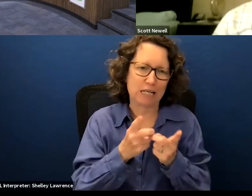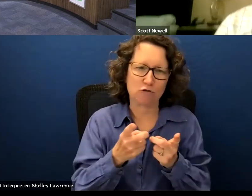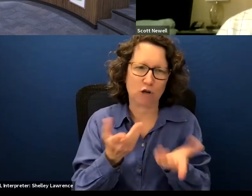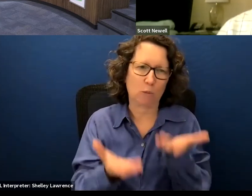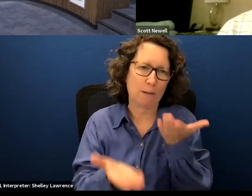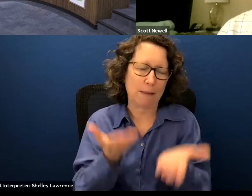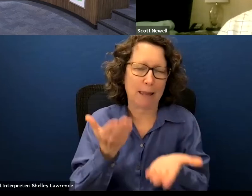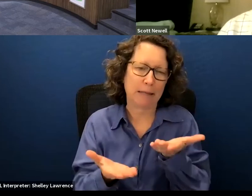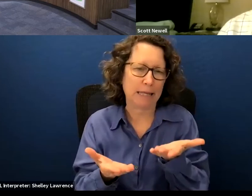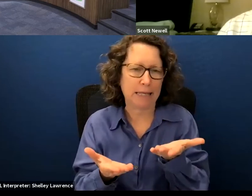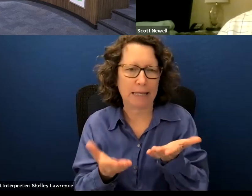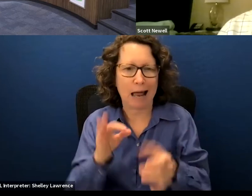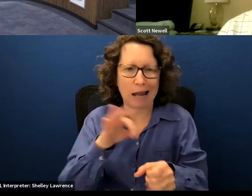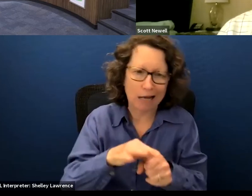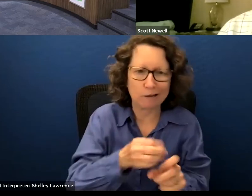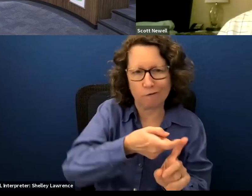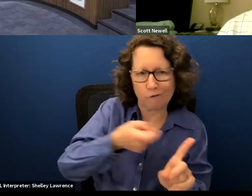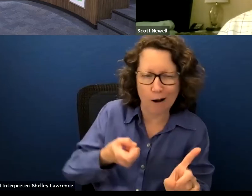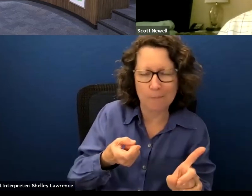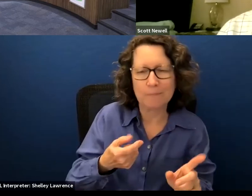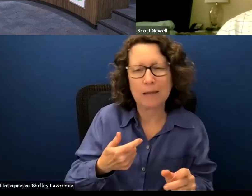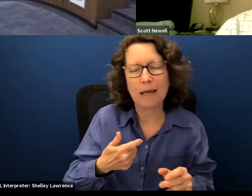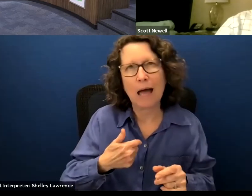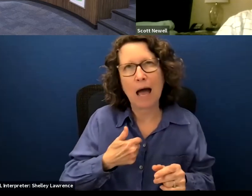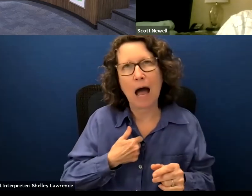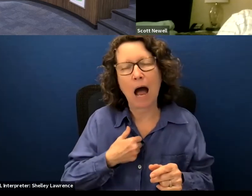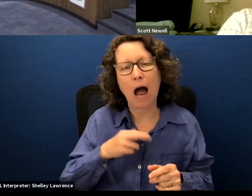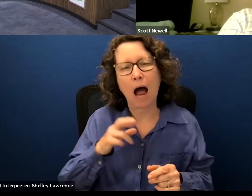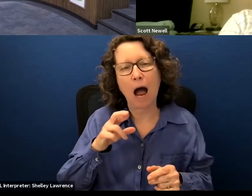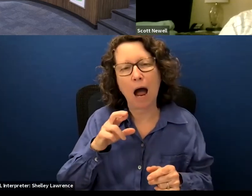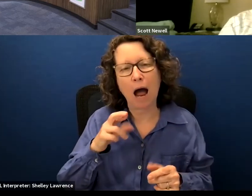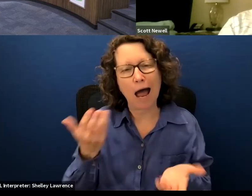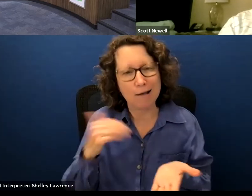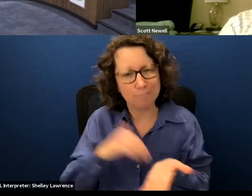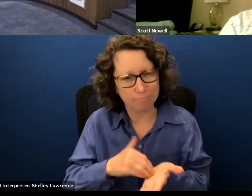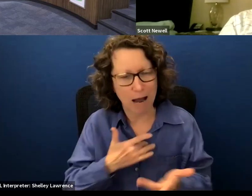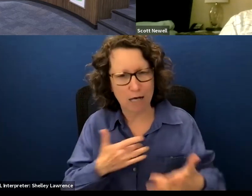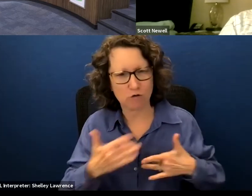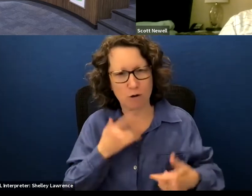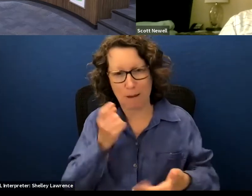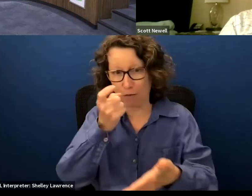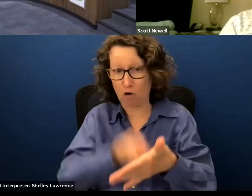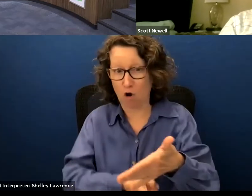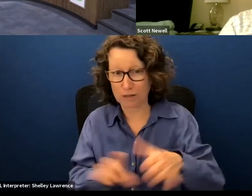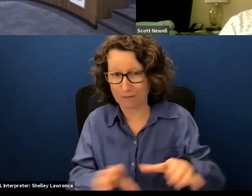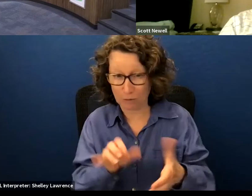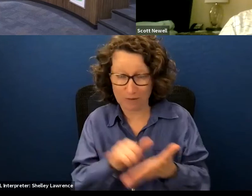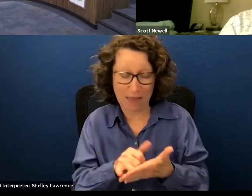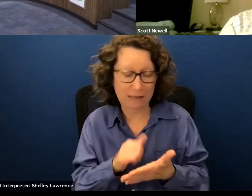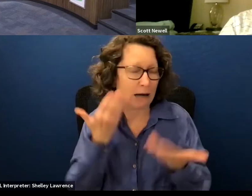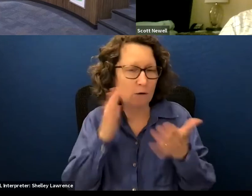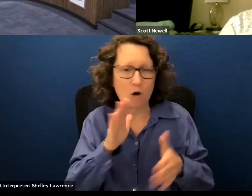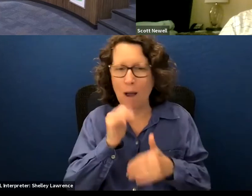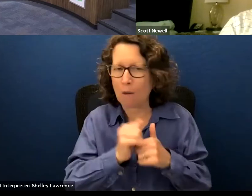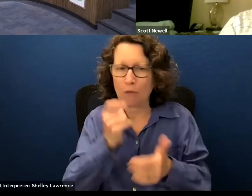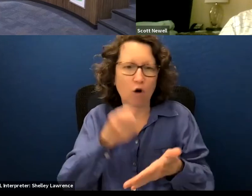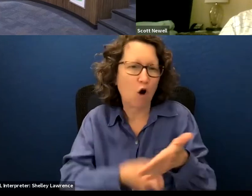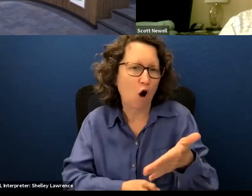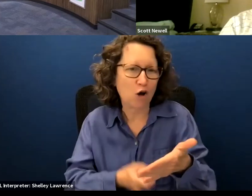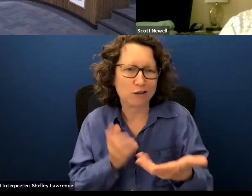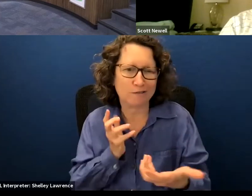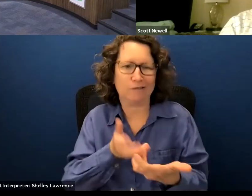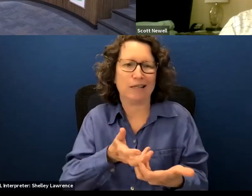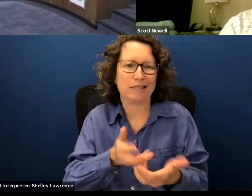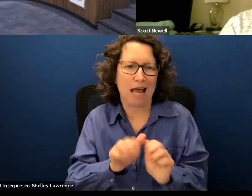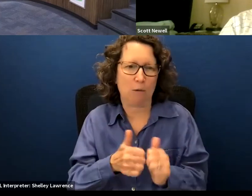be elected from. I do renew my concerns about the cost to do that. I don't know how the cost fits into